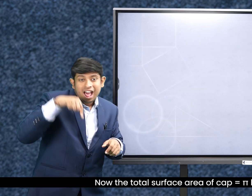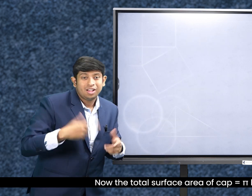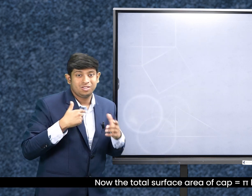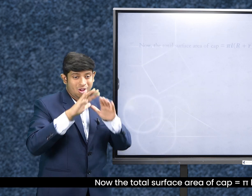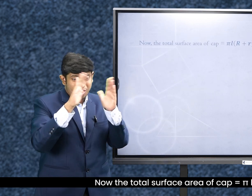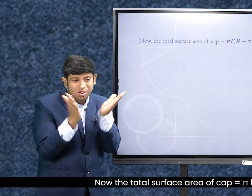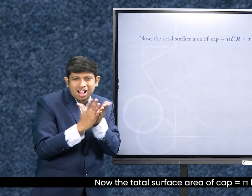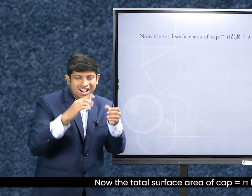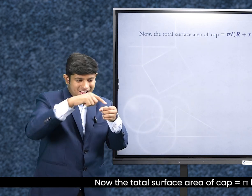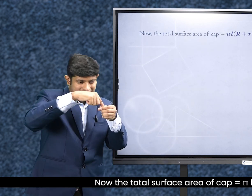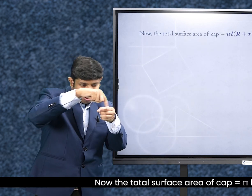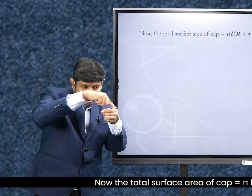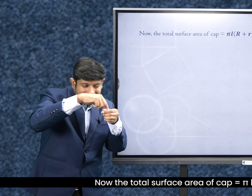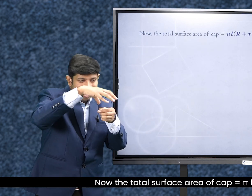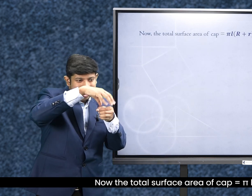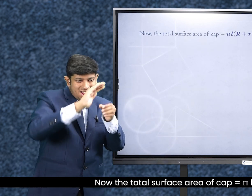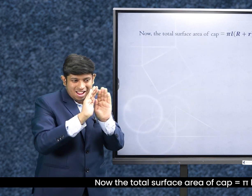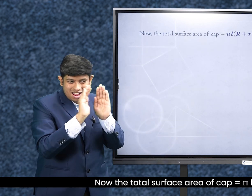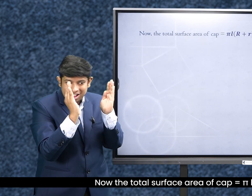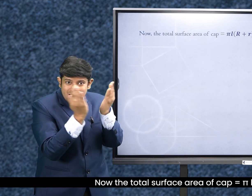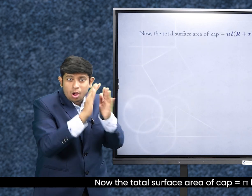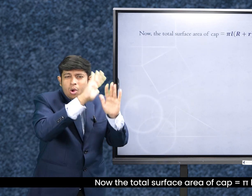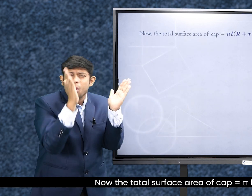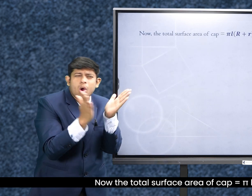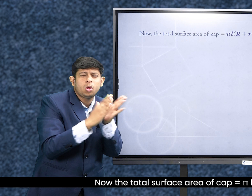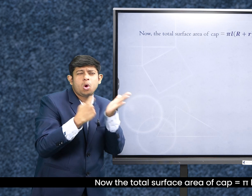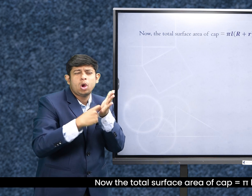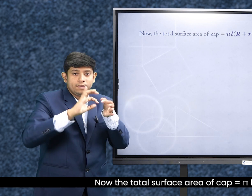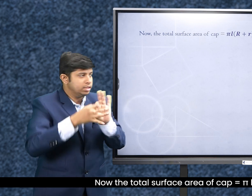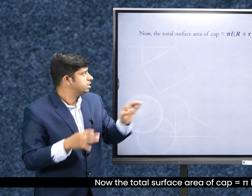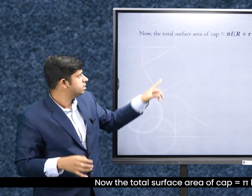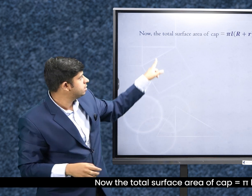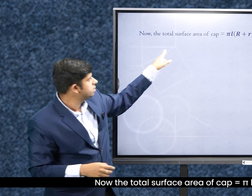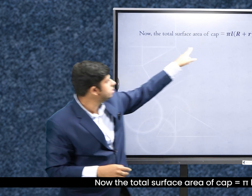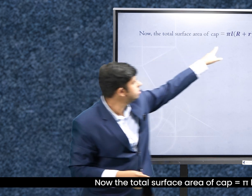Now, the total surface area of cap is equal to pi L into r plus pi r square.